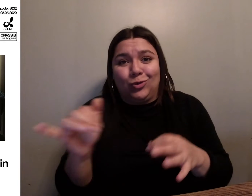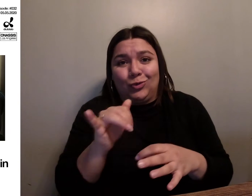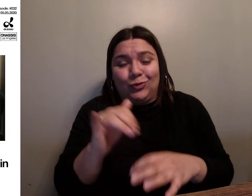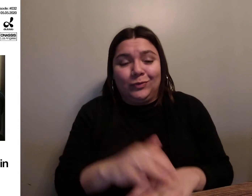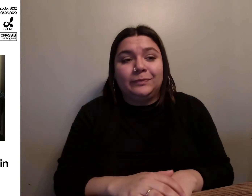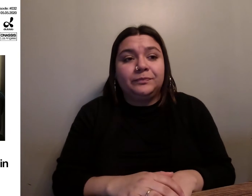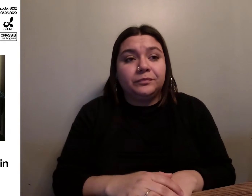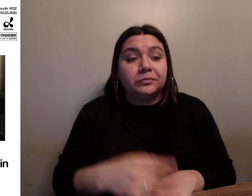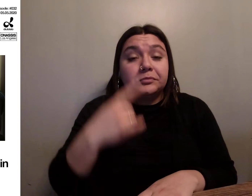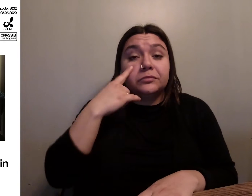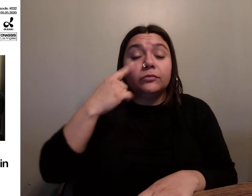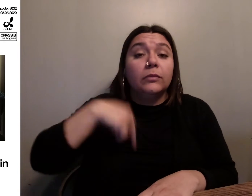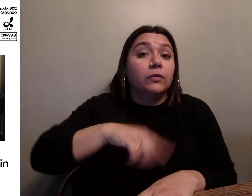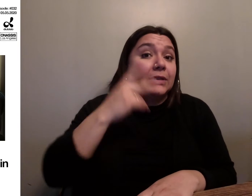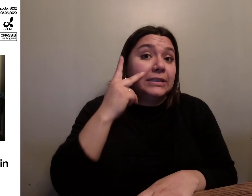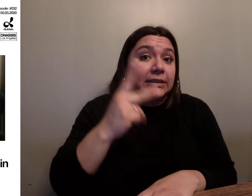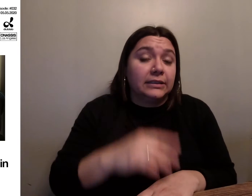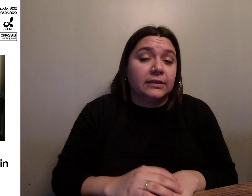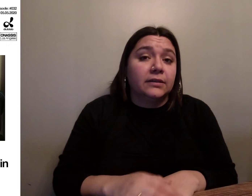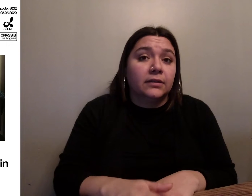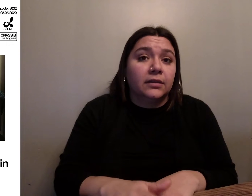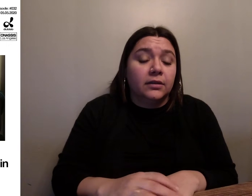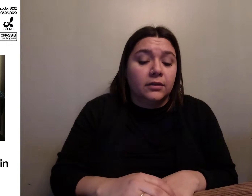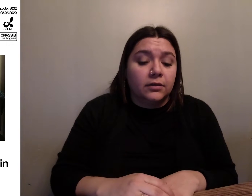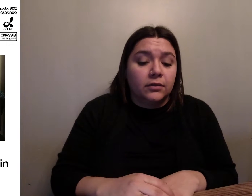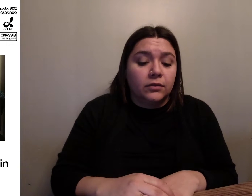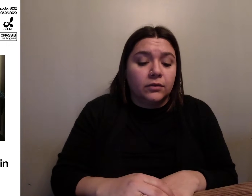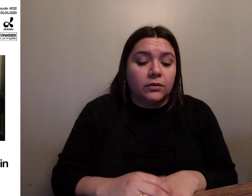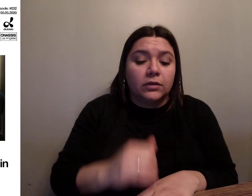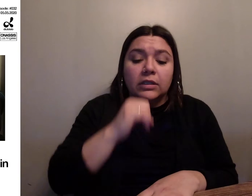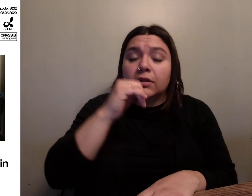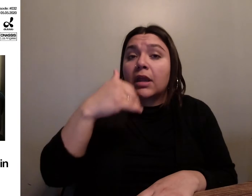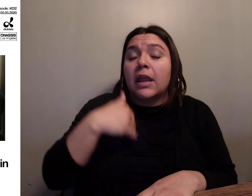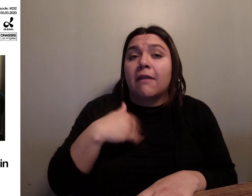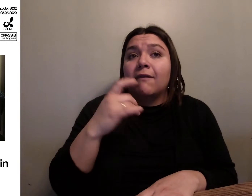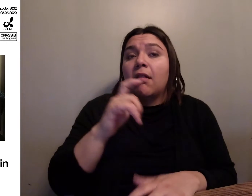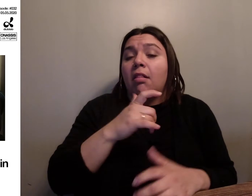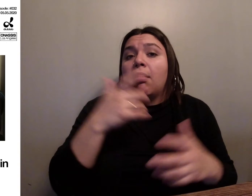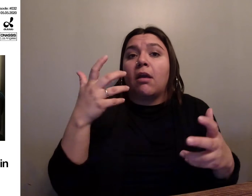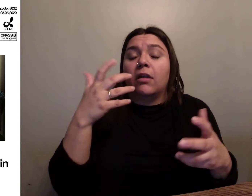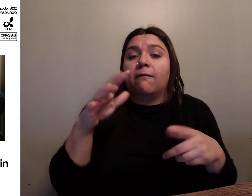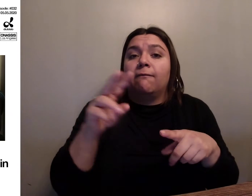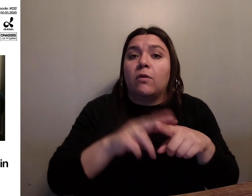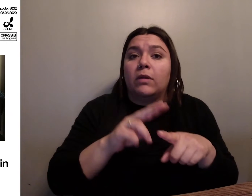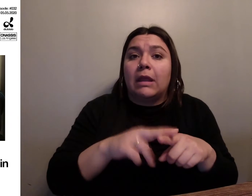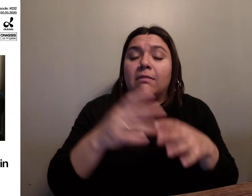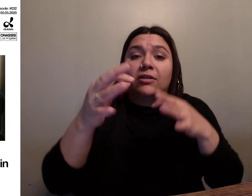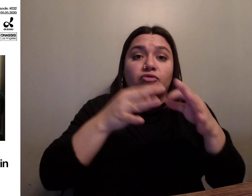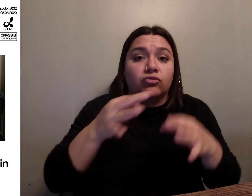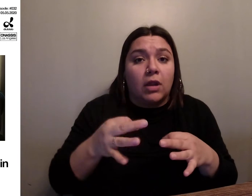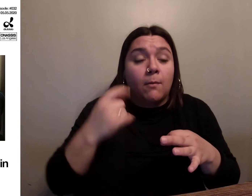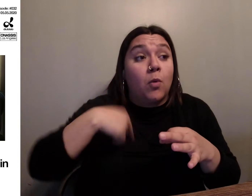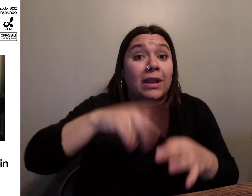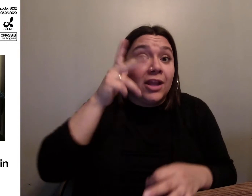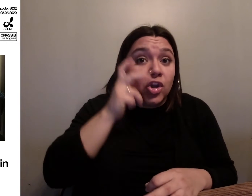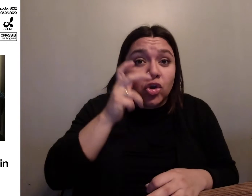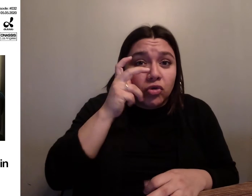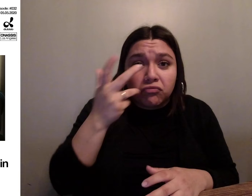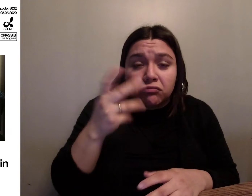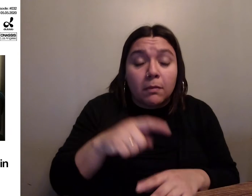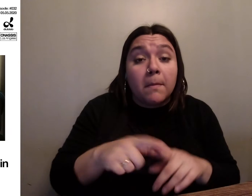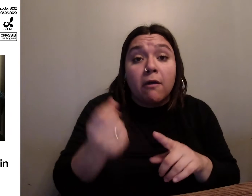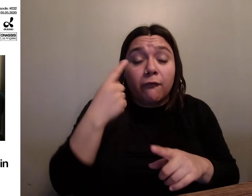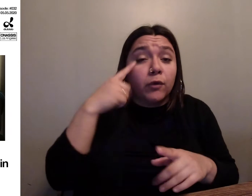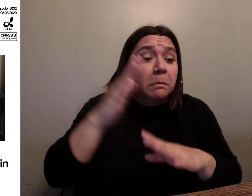large vocabulary to describe what we hear, except in music, perhaps. But